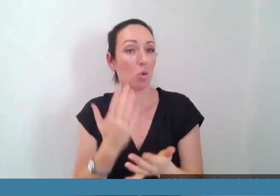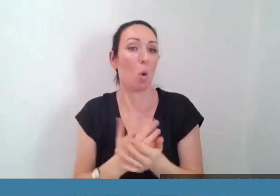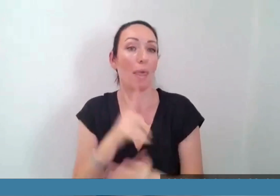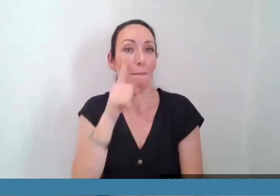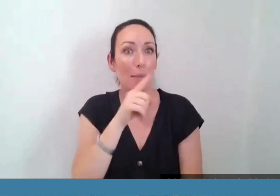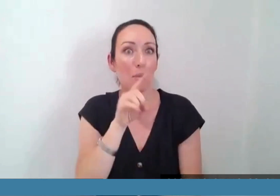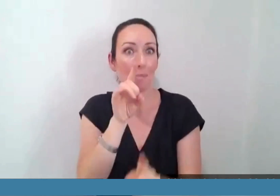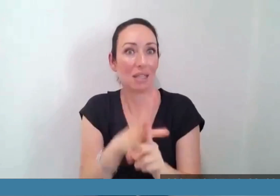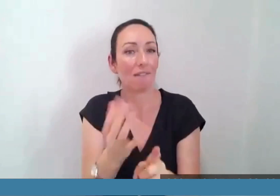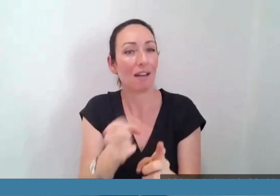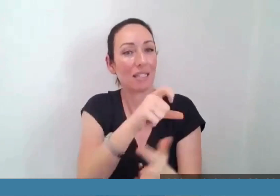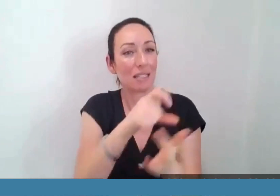work.